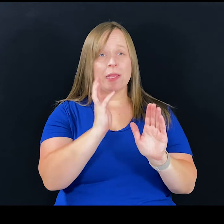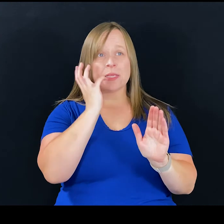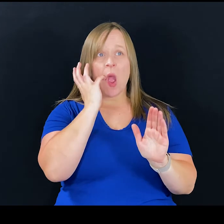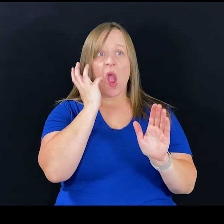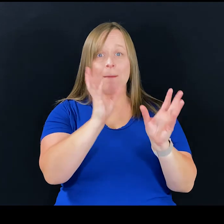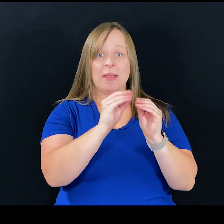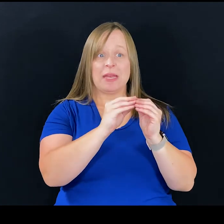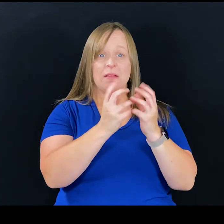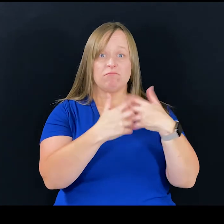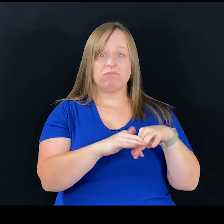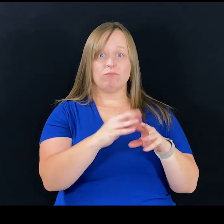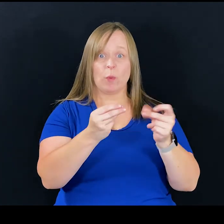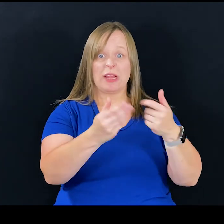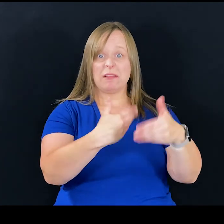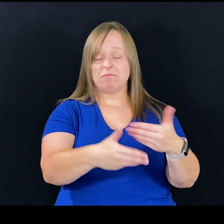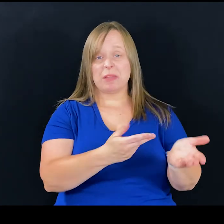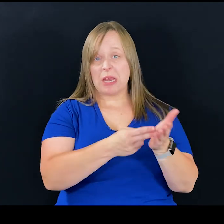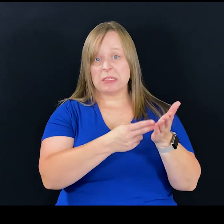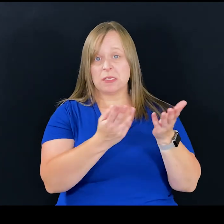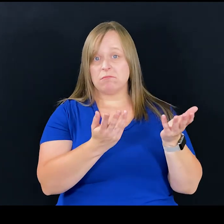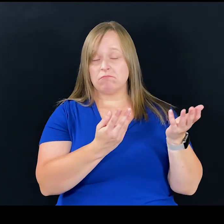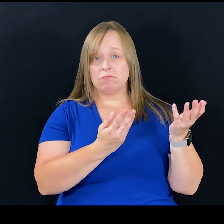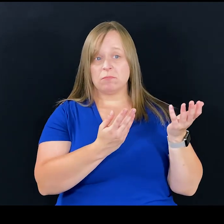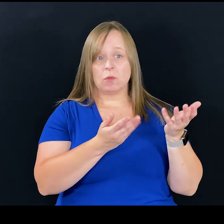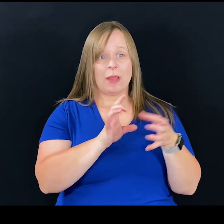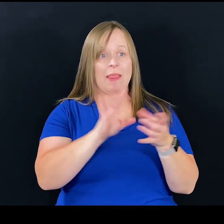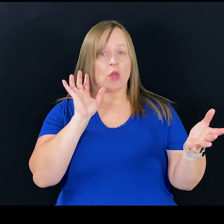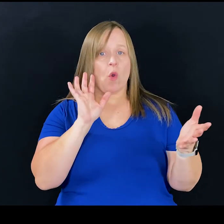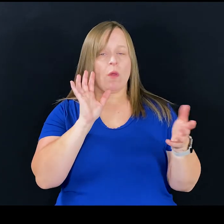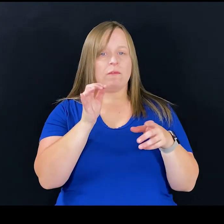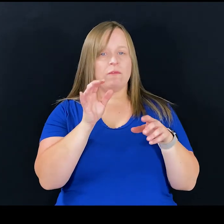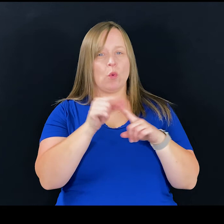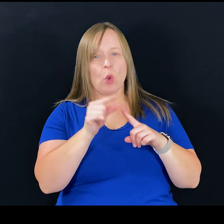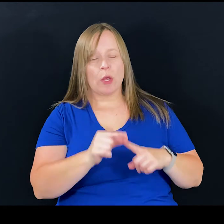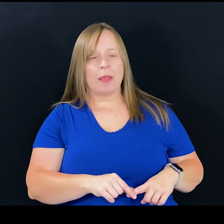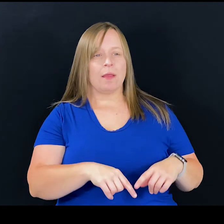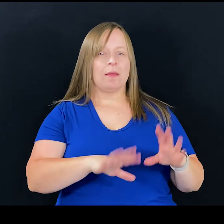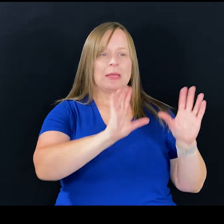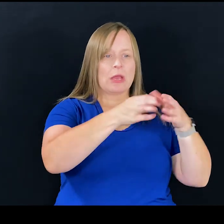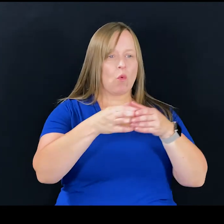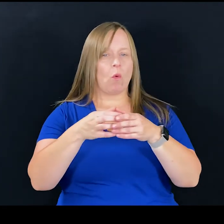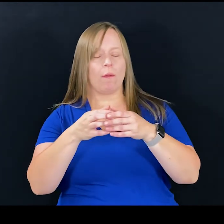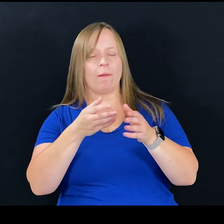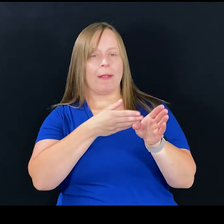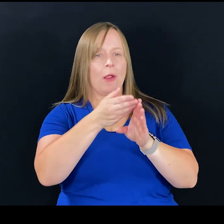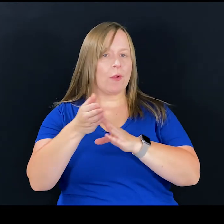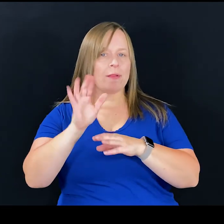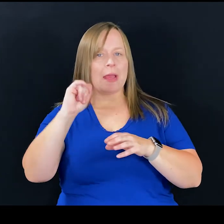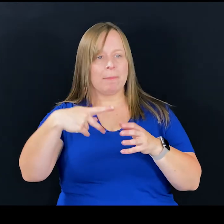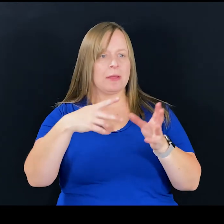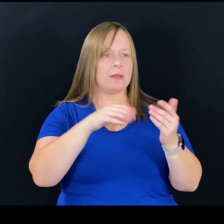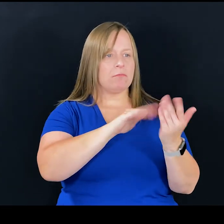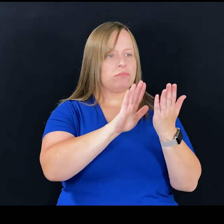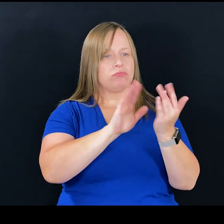in many ways, the meeting moves more quickly. We let go of the jargon, we let go of the categorical areas of